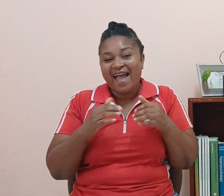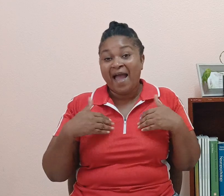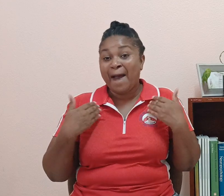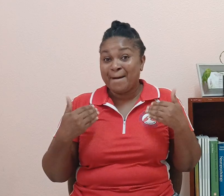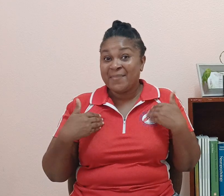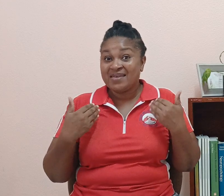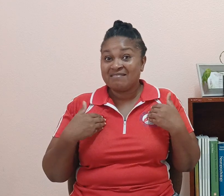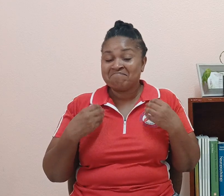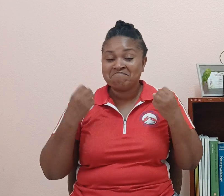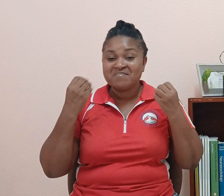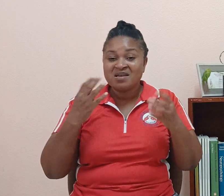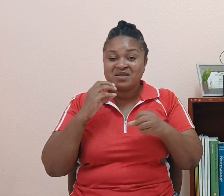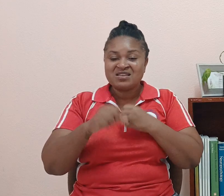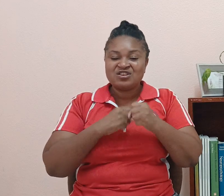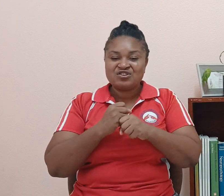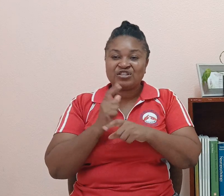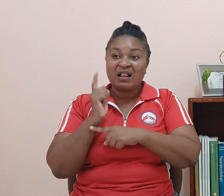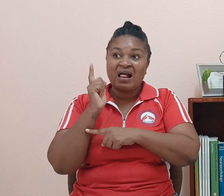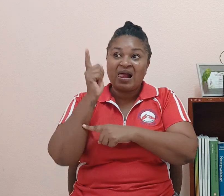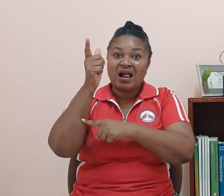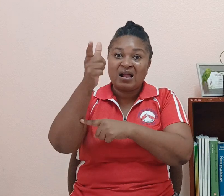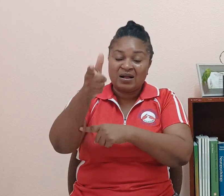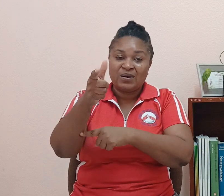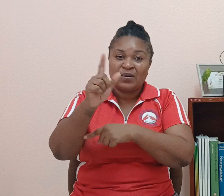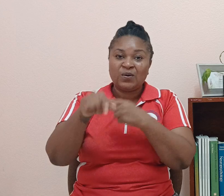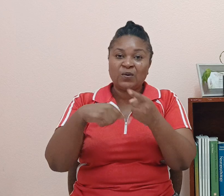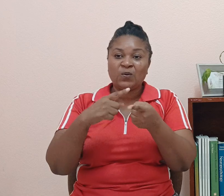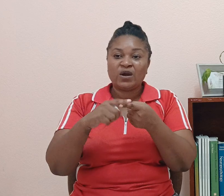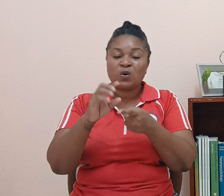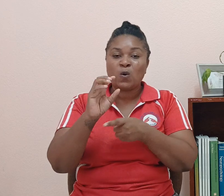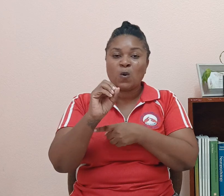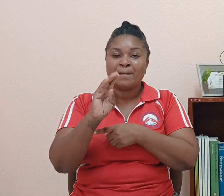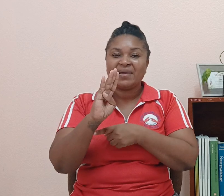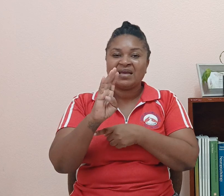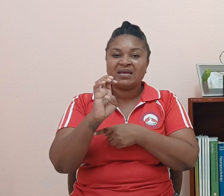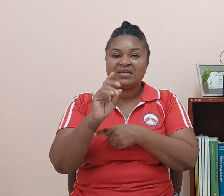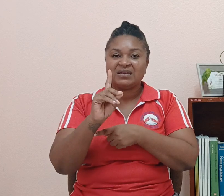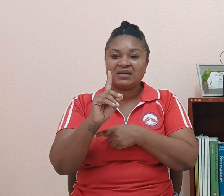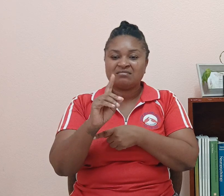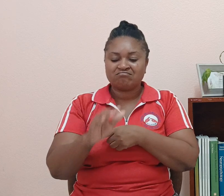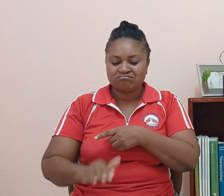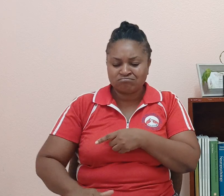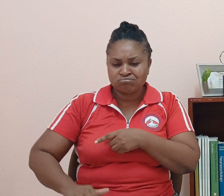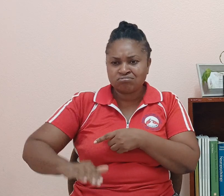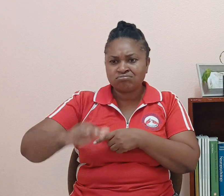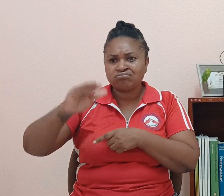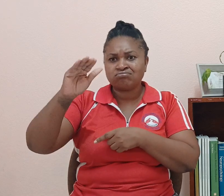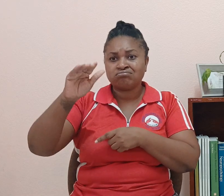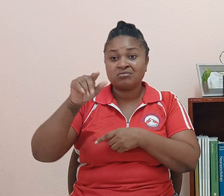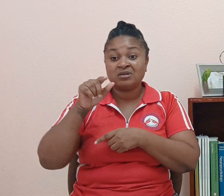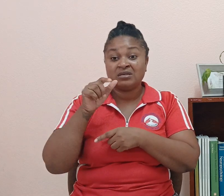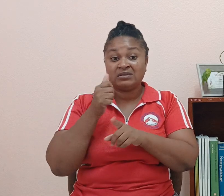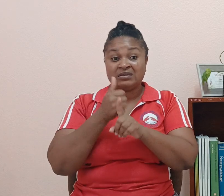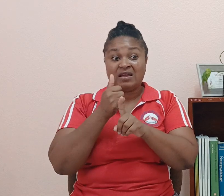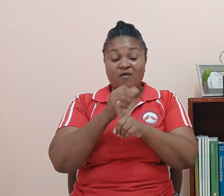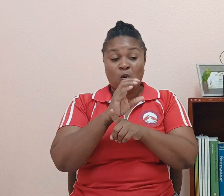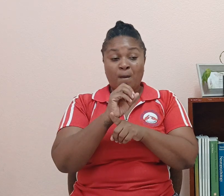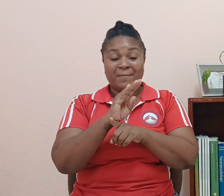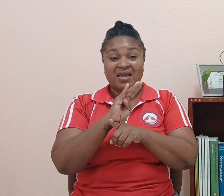Years later, when Obed grew up, he also got married and had a